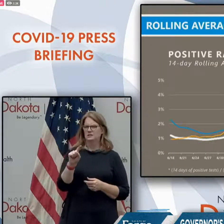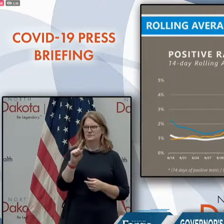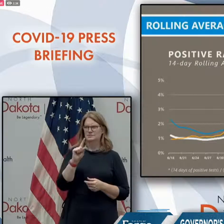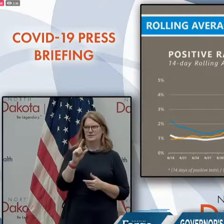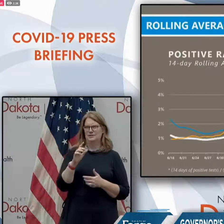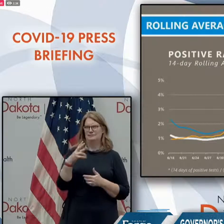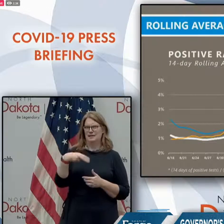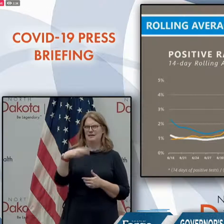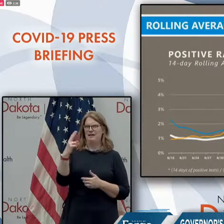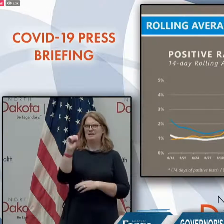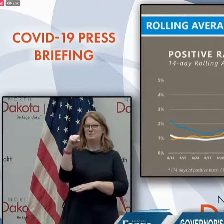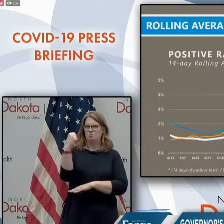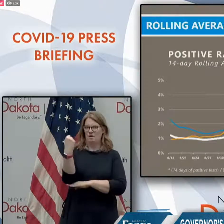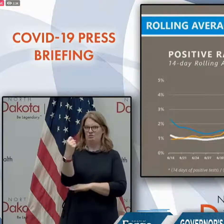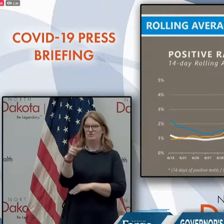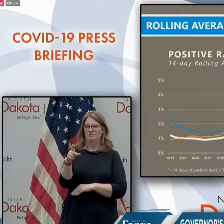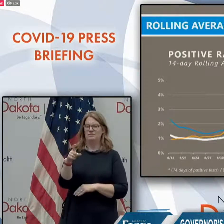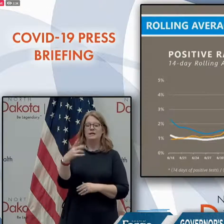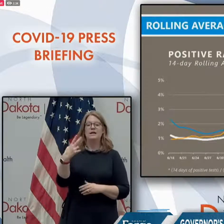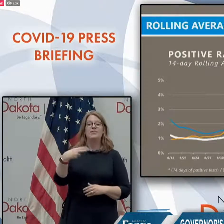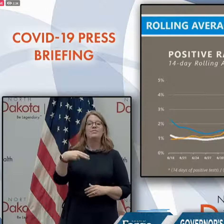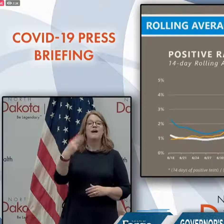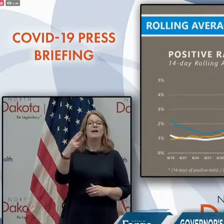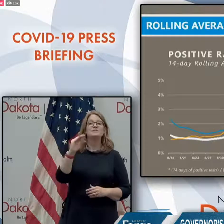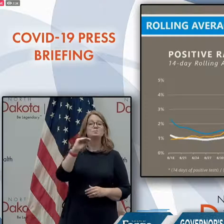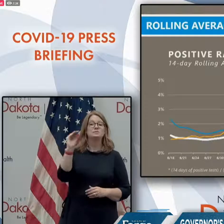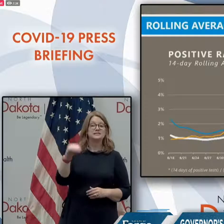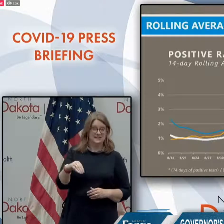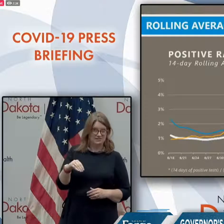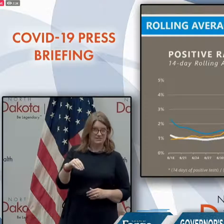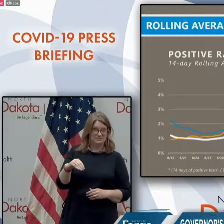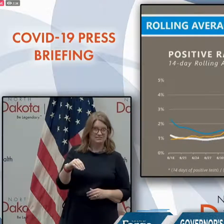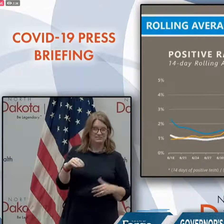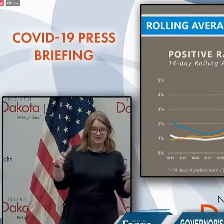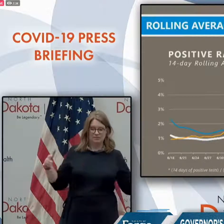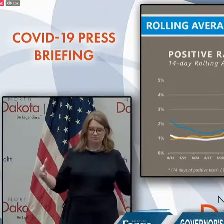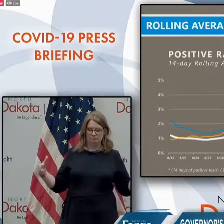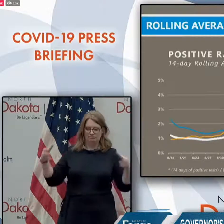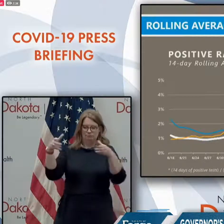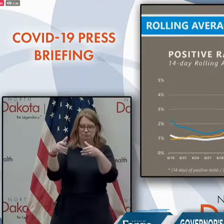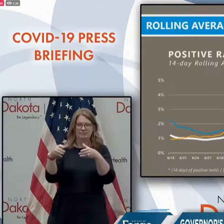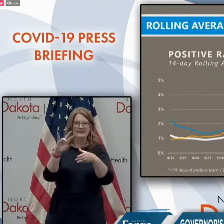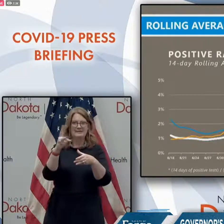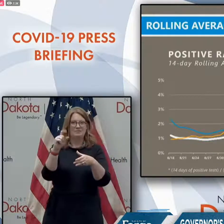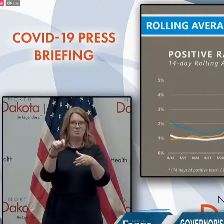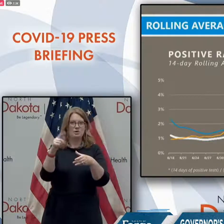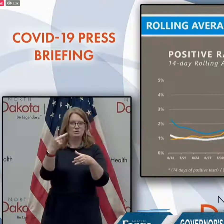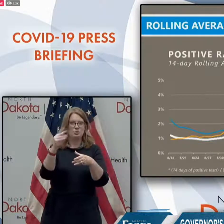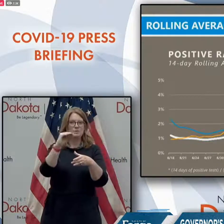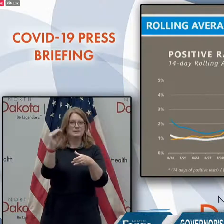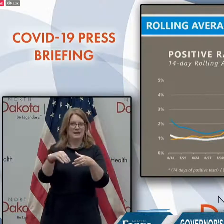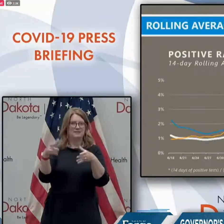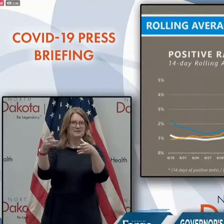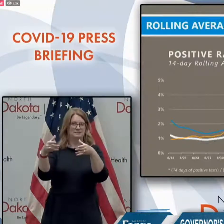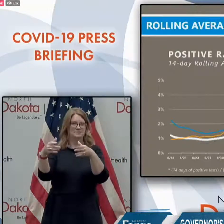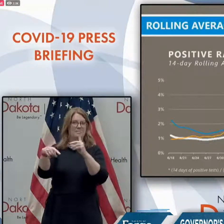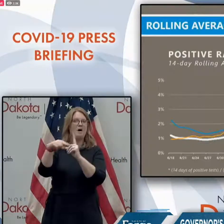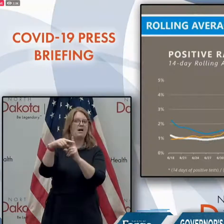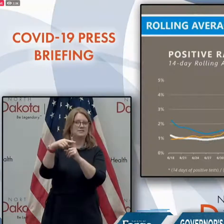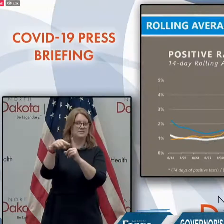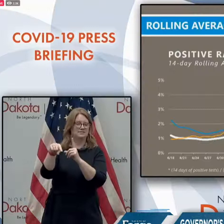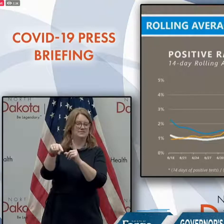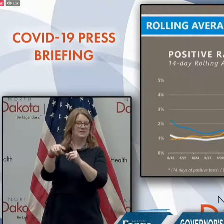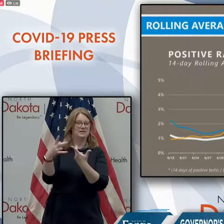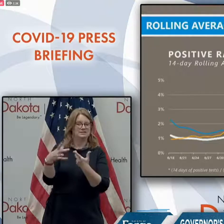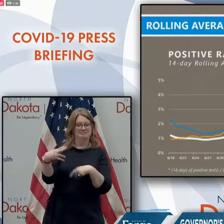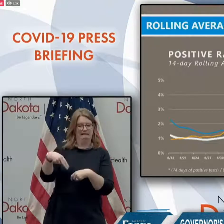days we had, and it's the highest percentage day yesterday. We had at 7.2 from highest